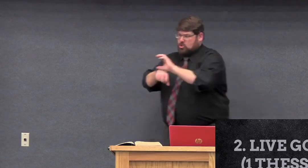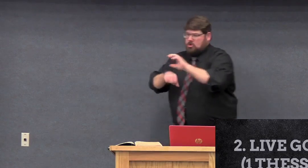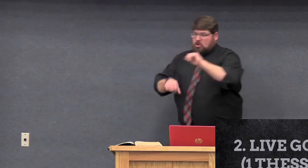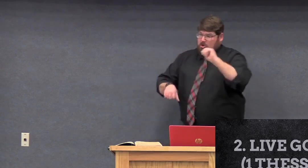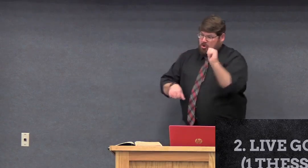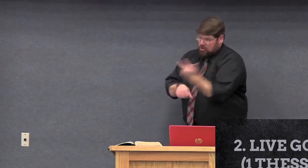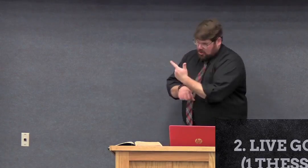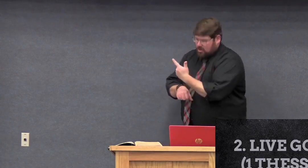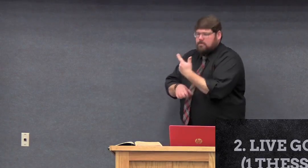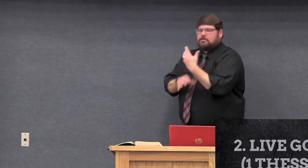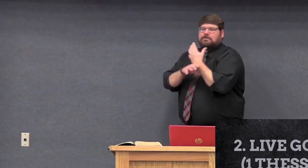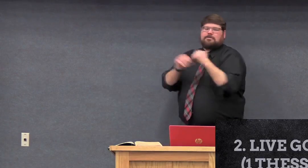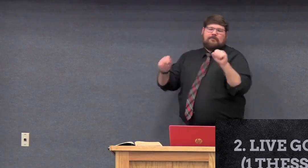That doesn't go together.